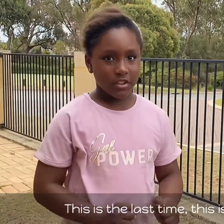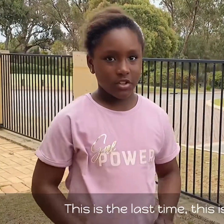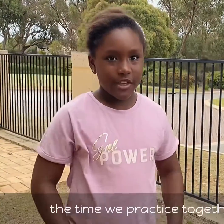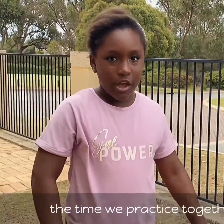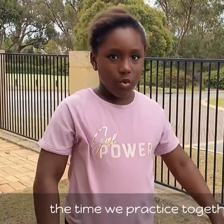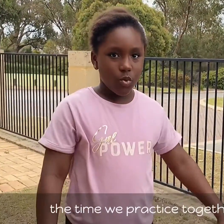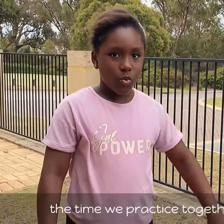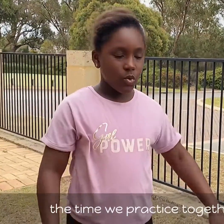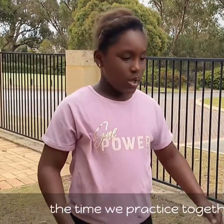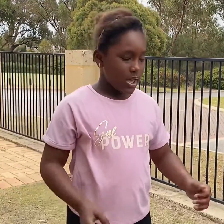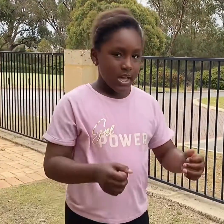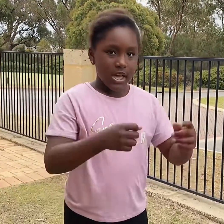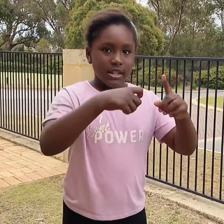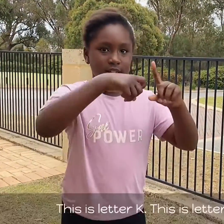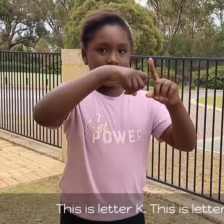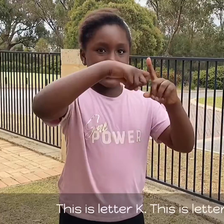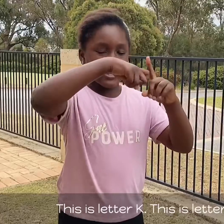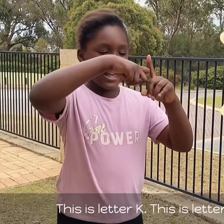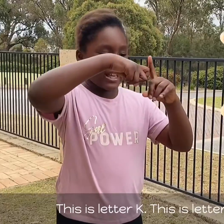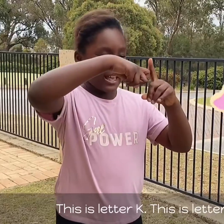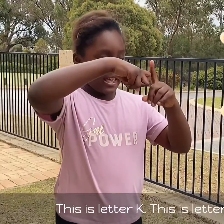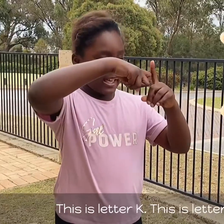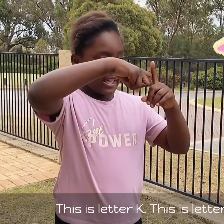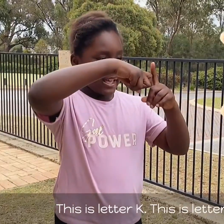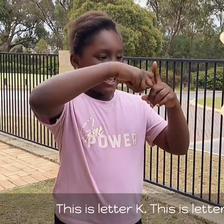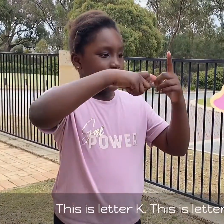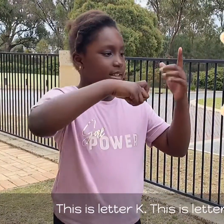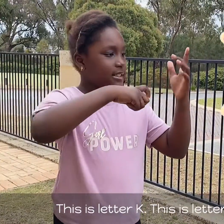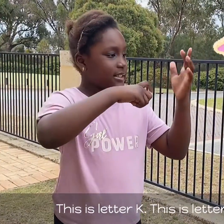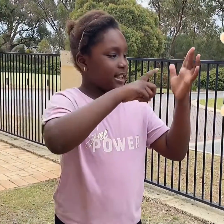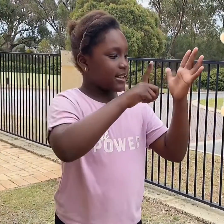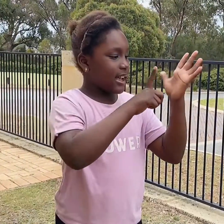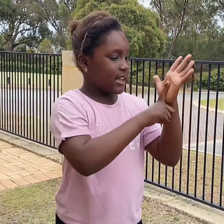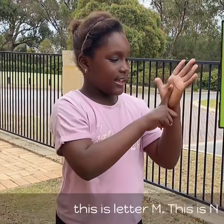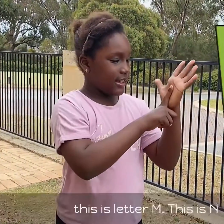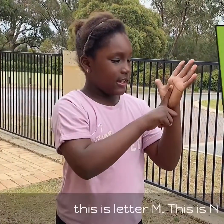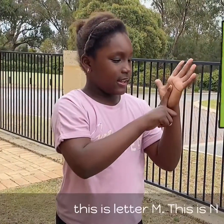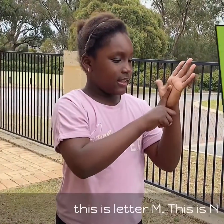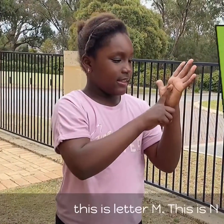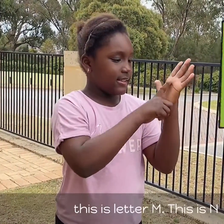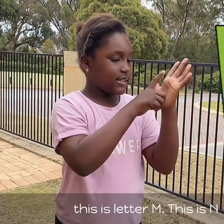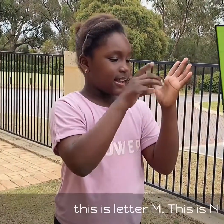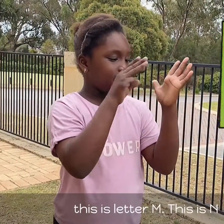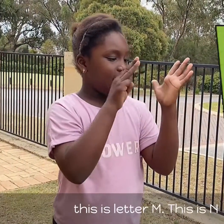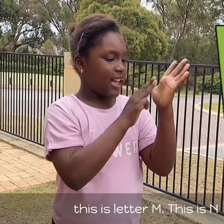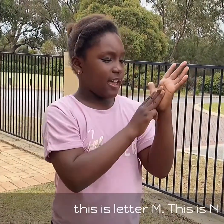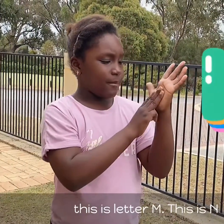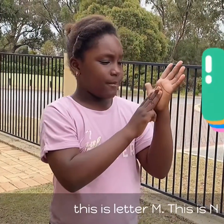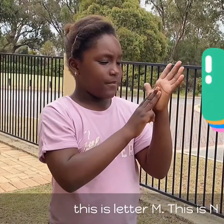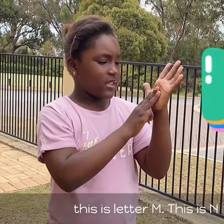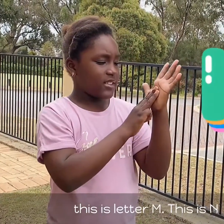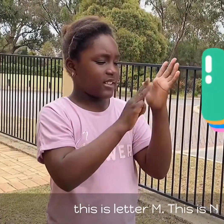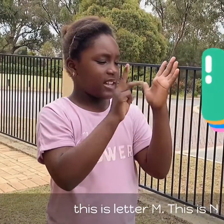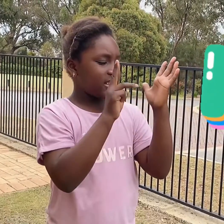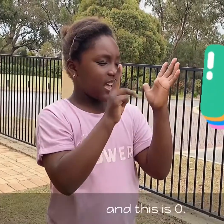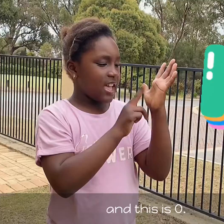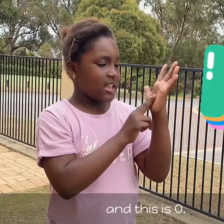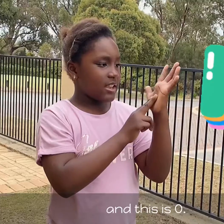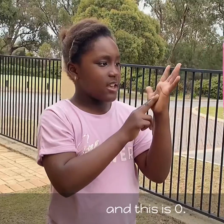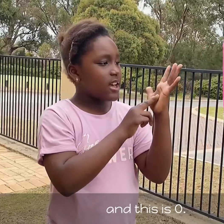together. This is letter K, this is letter L, this is letter M, this is letter N, and this